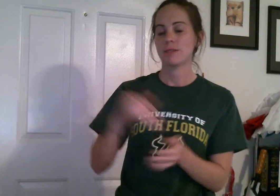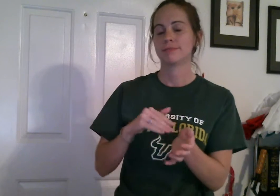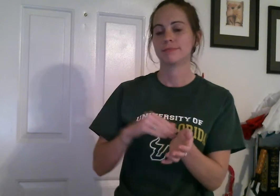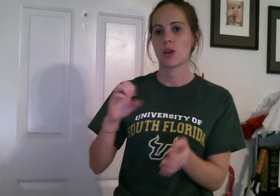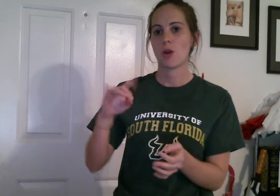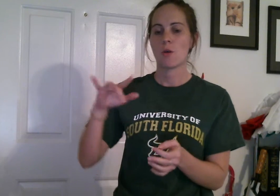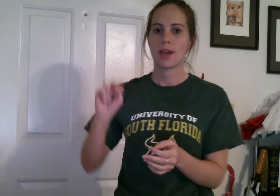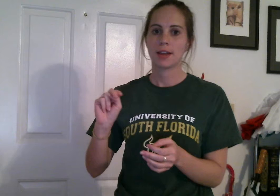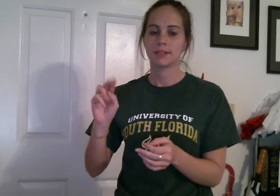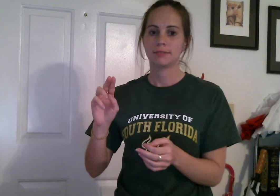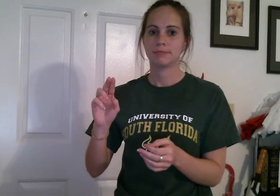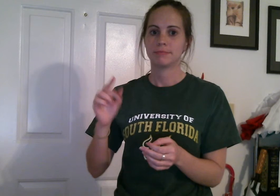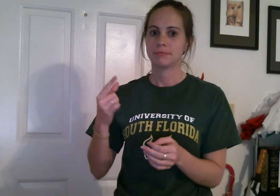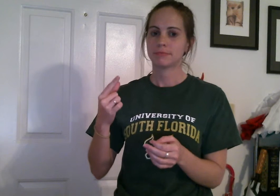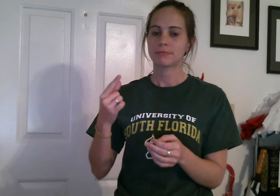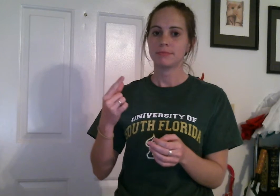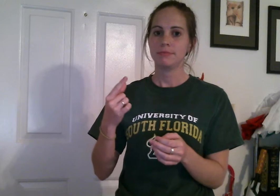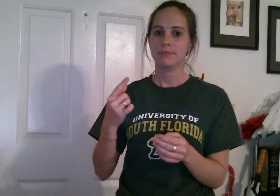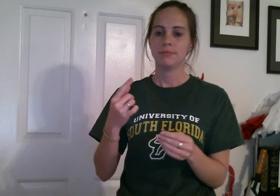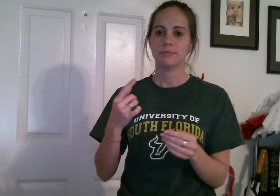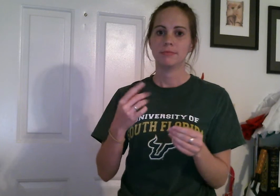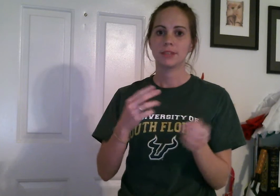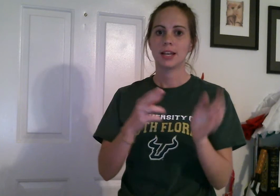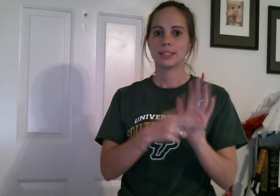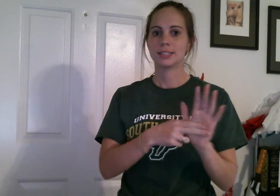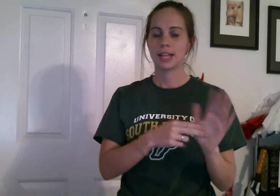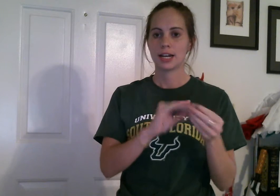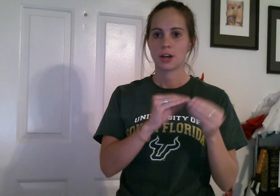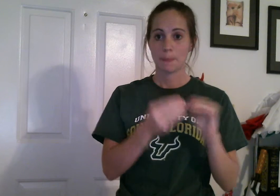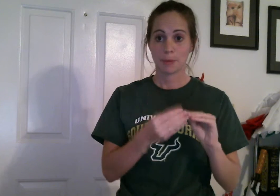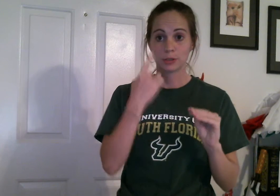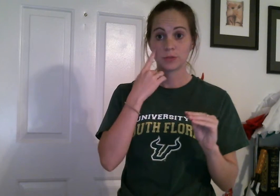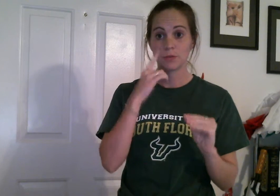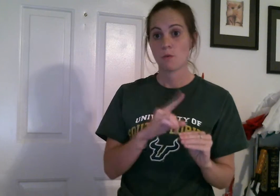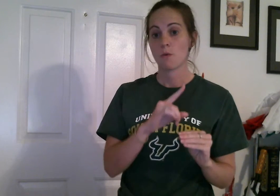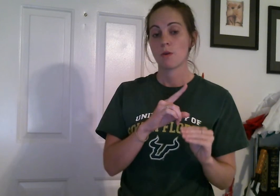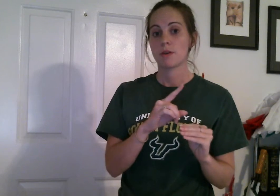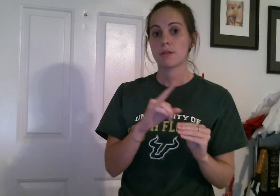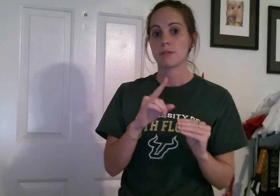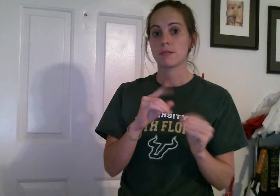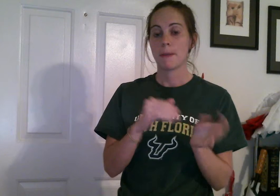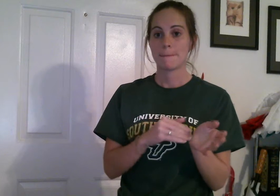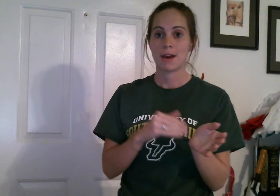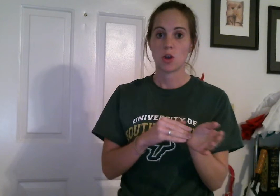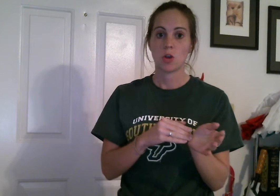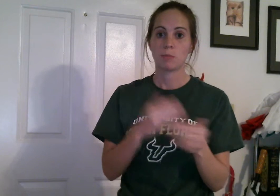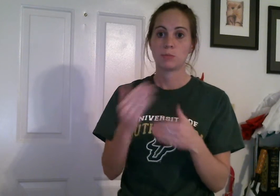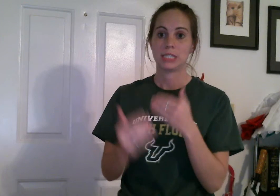numbers to diagnoses and procedures, thus putting the medical terminology into codes that can be sent out to